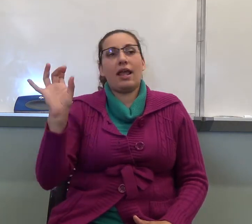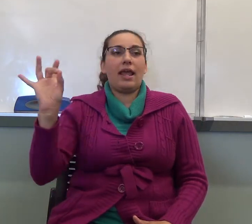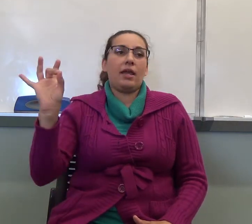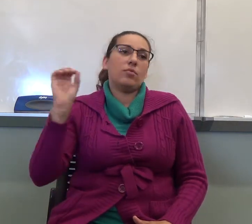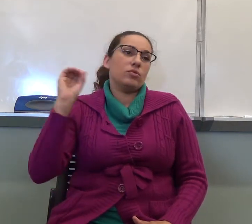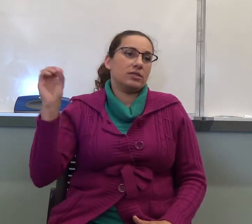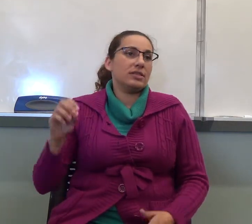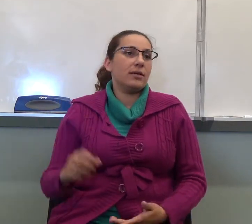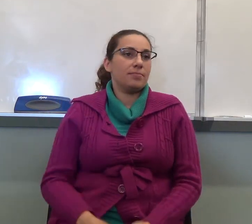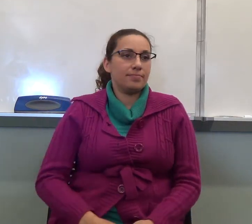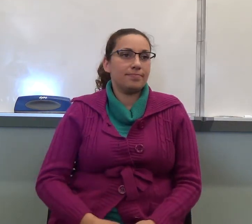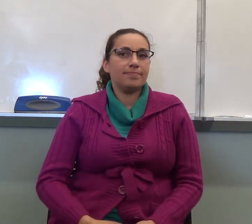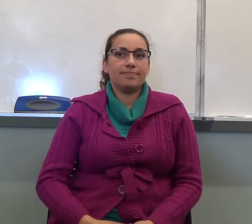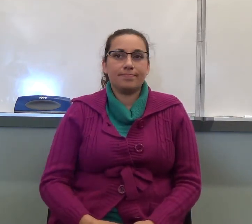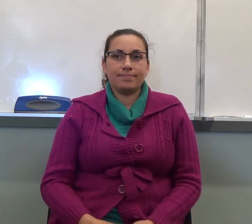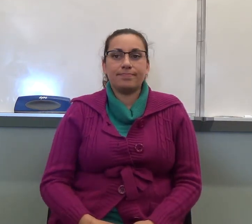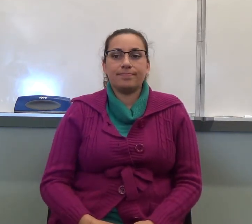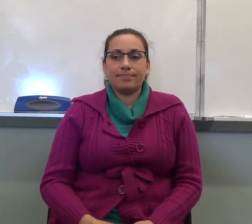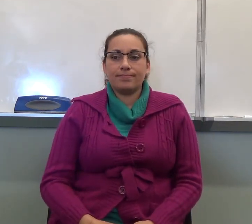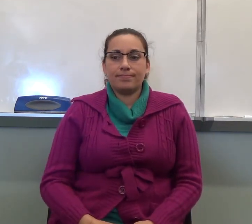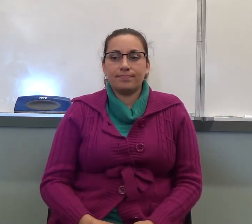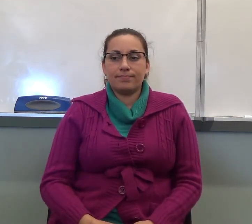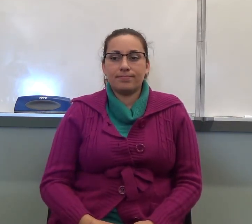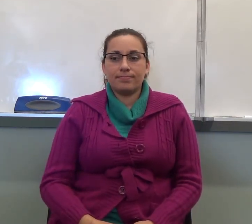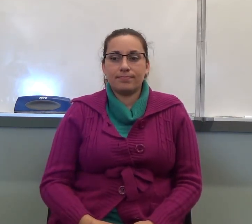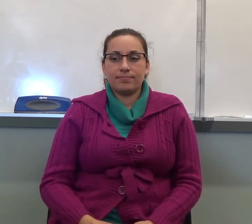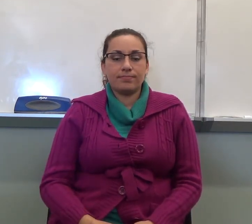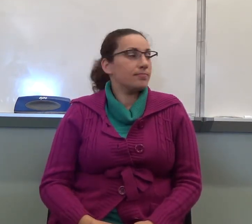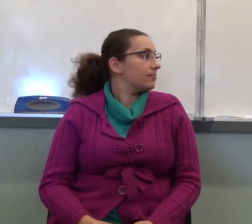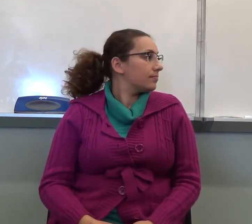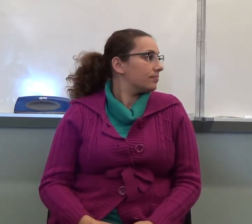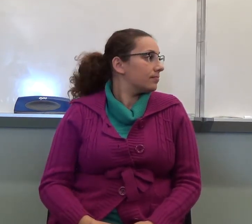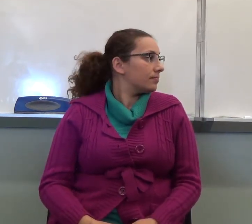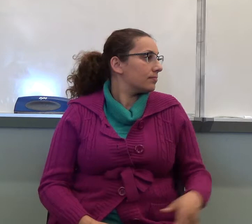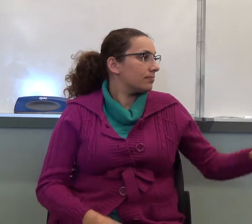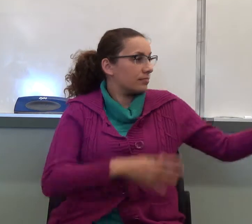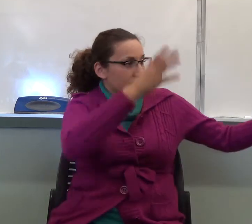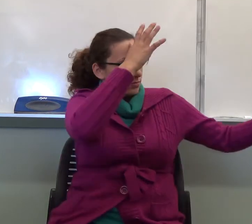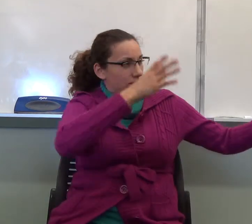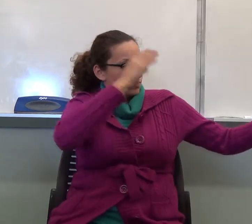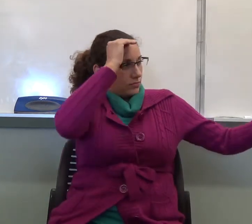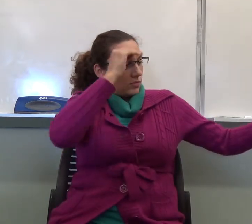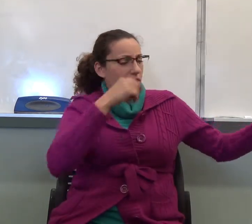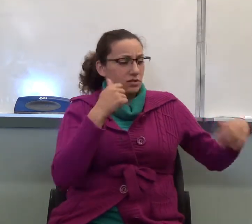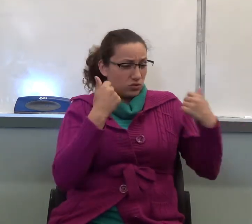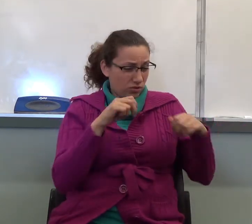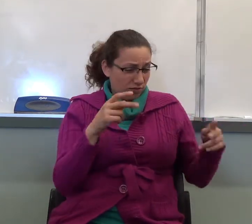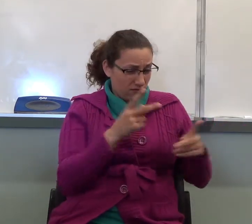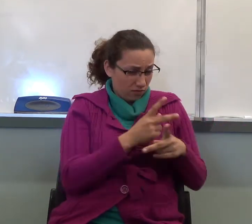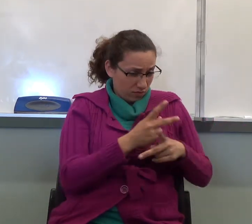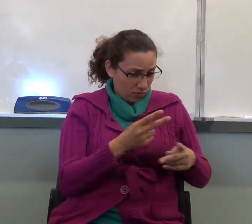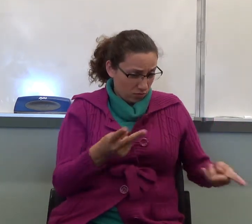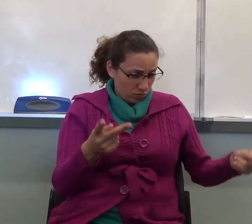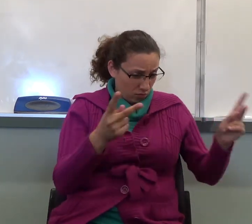98.8%. I got it. If you're trying to figure out the probability of something that's not a percent, let's say it's a